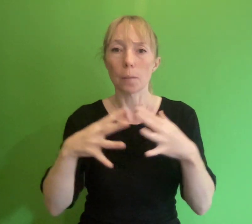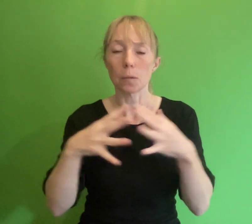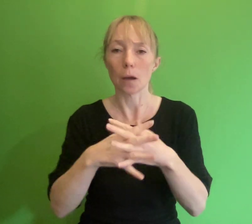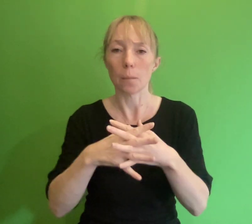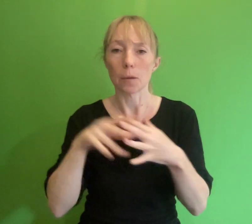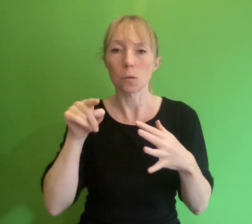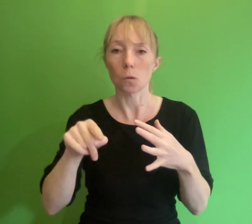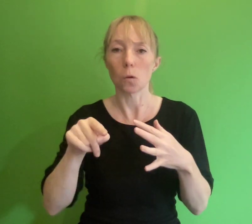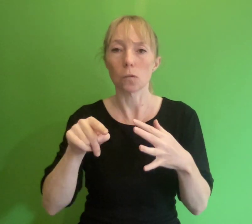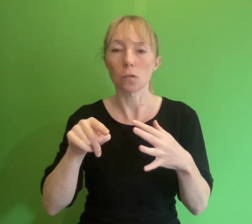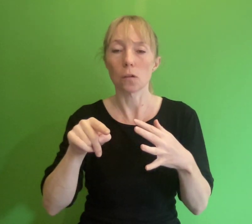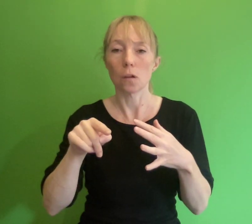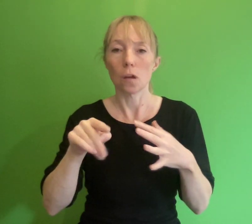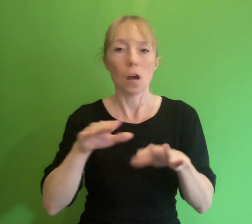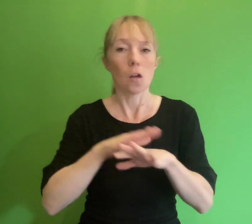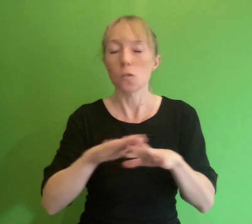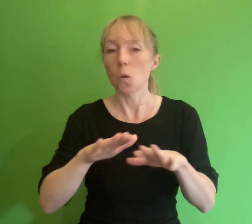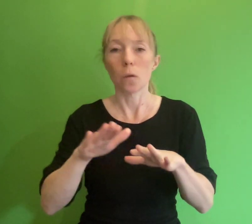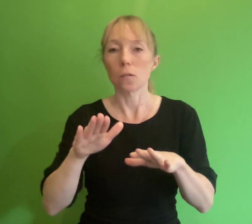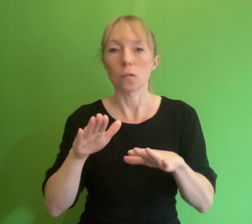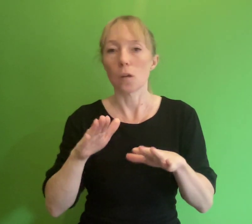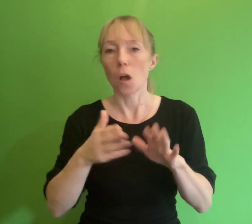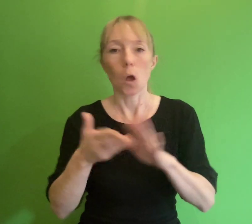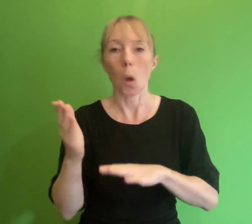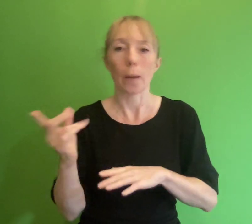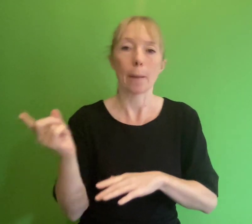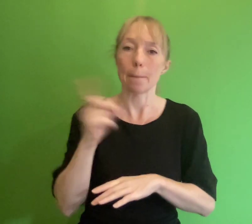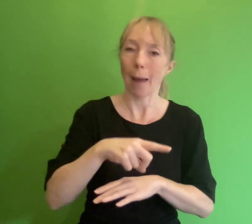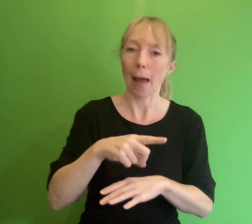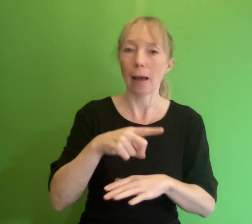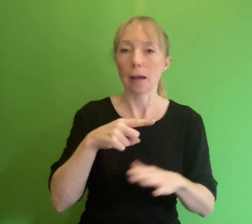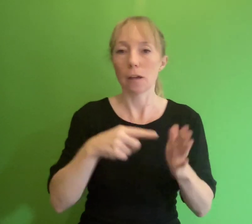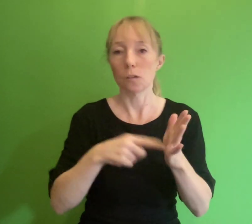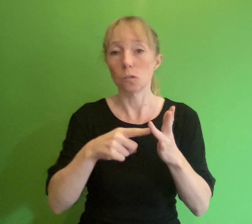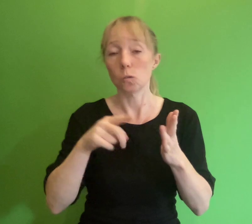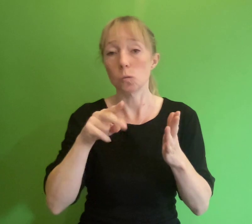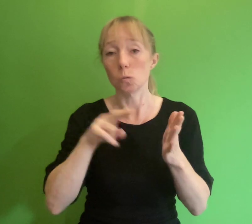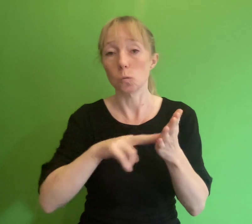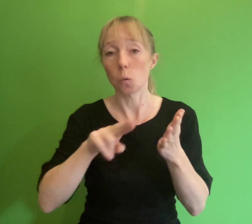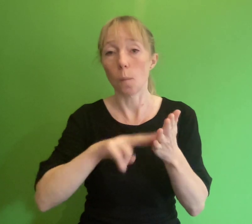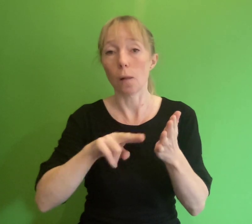https://www.notgoingbacktonormal.com/introduction.